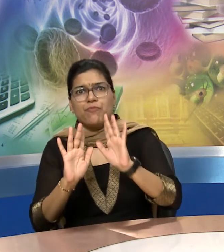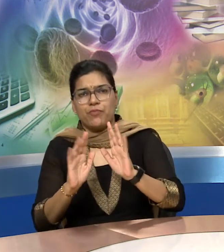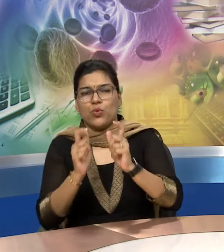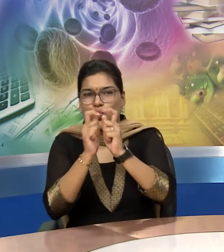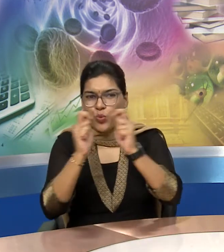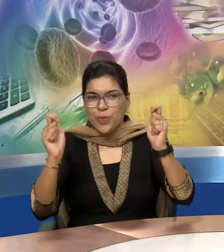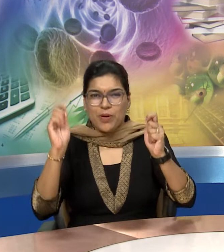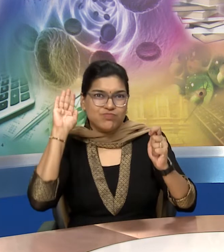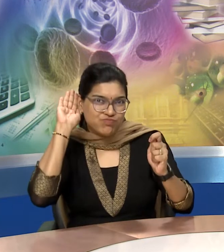periodicals,